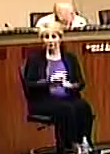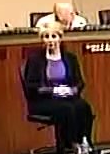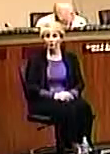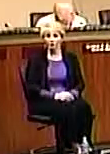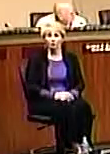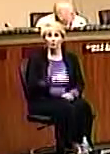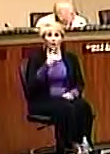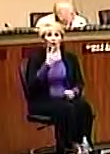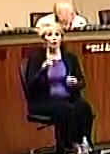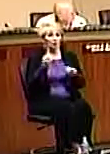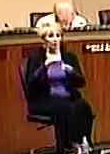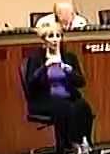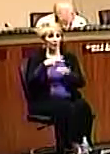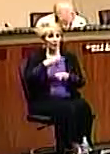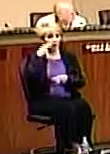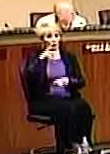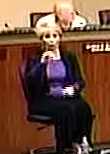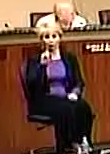They're more risk.